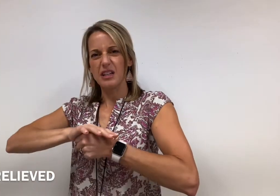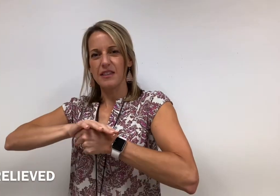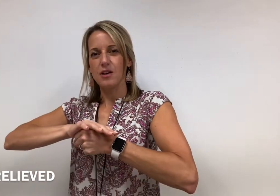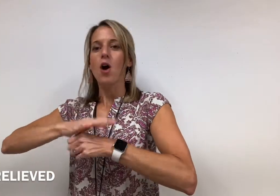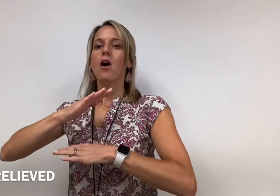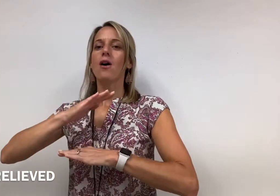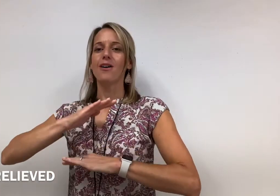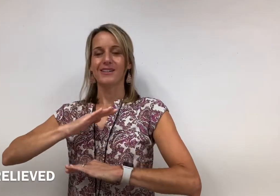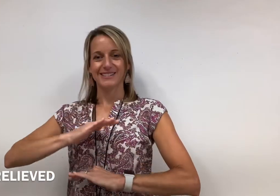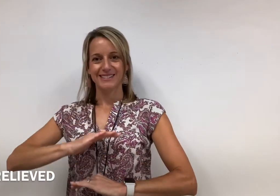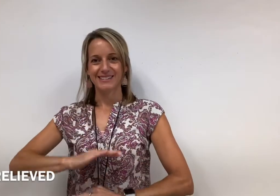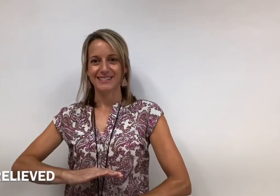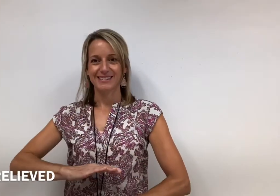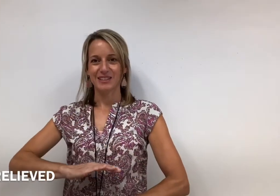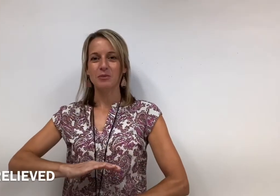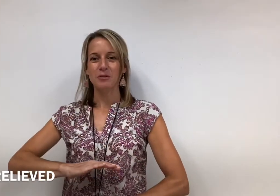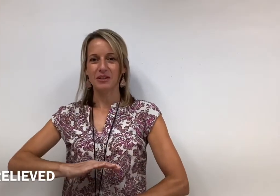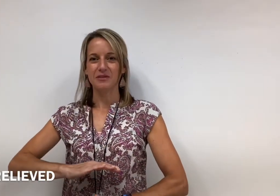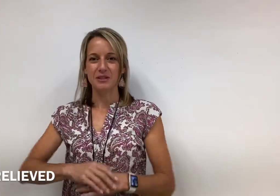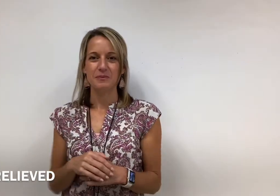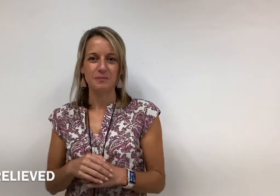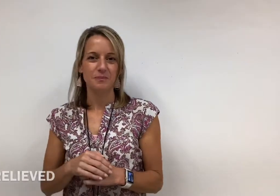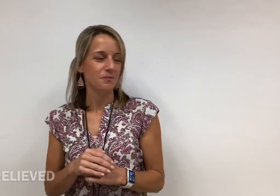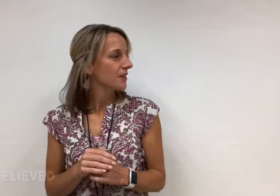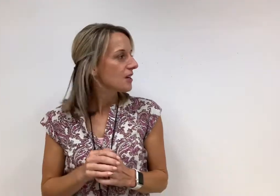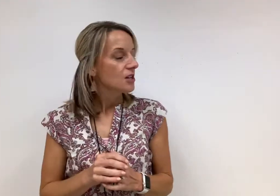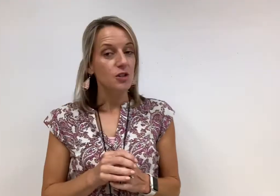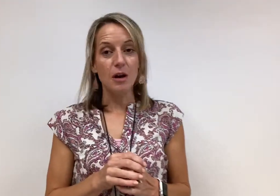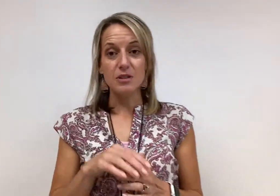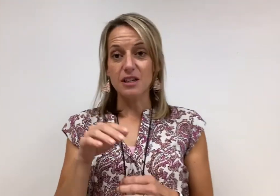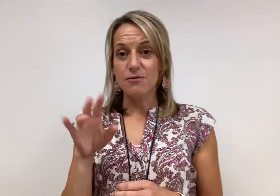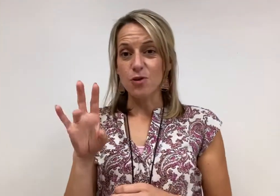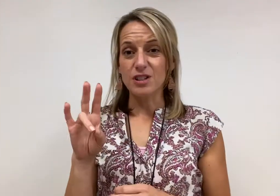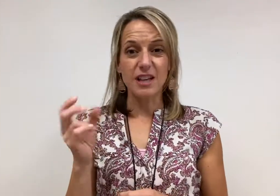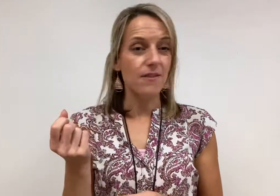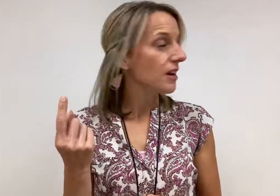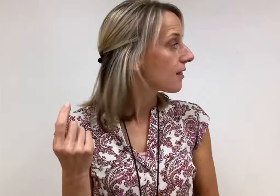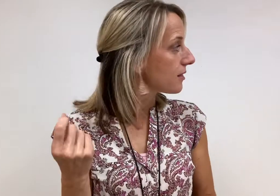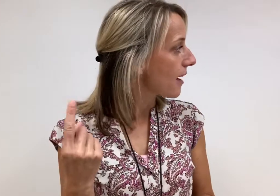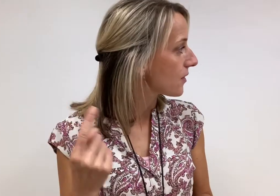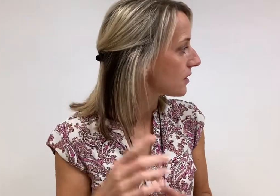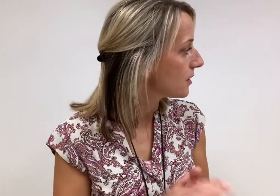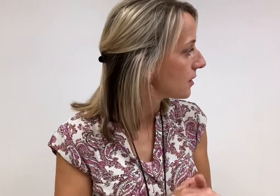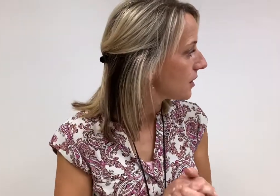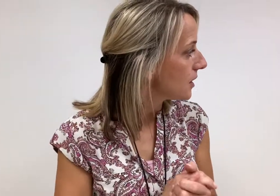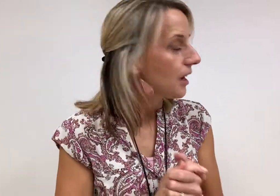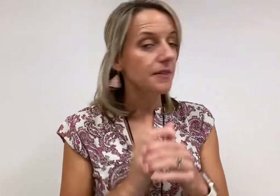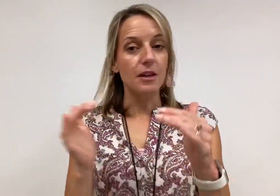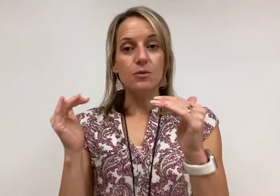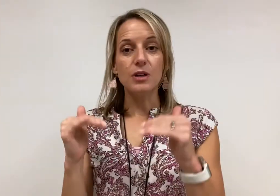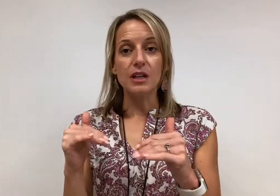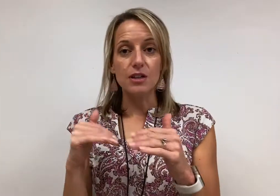then, oh, to be relieved. So that was it for 711. And then we